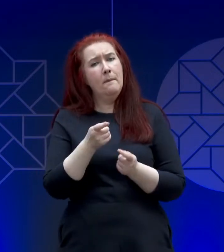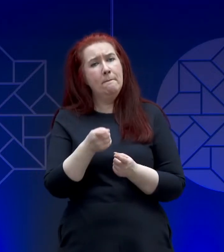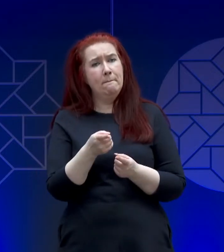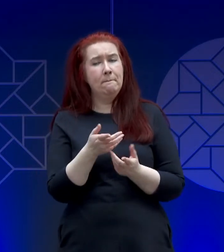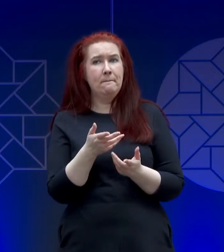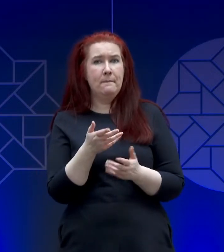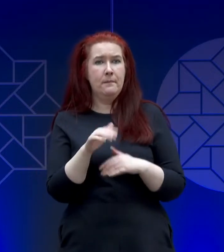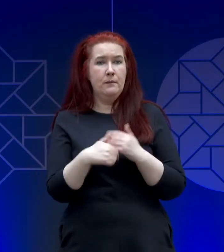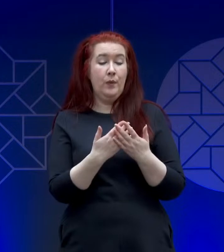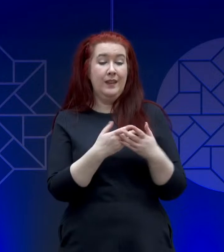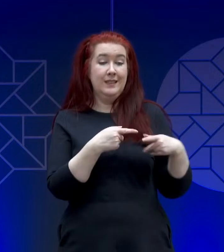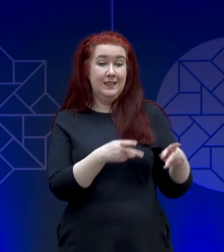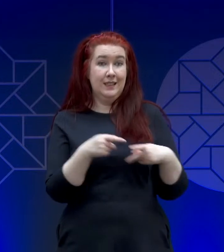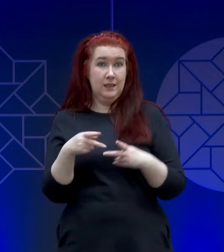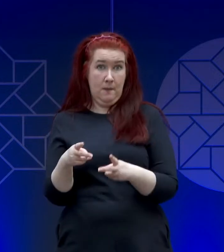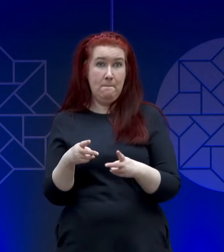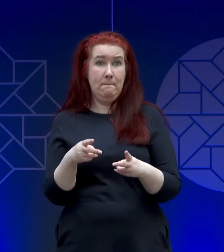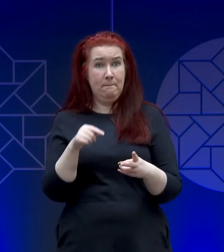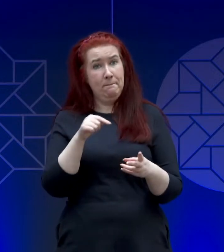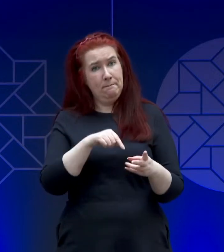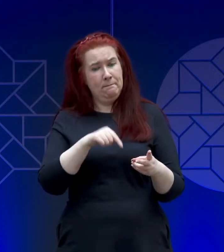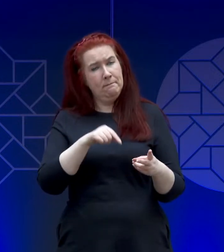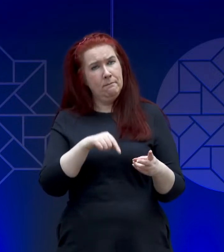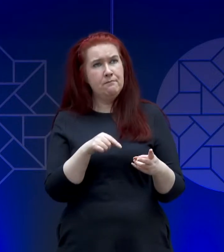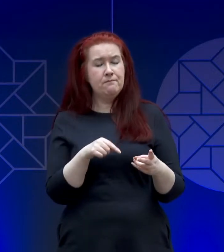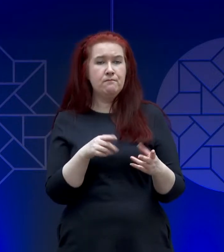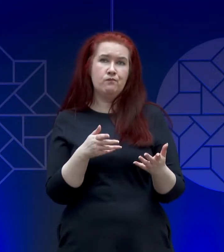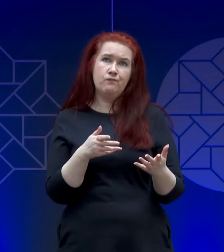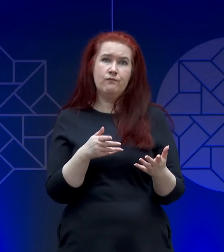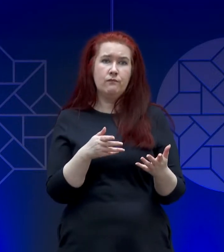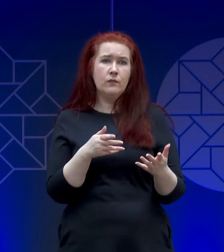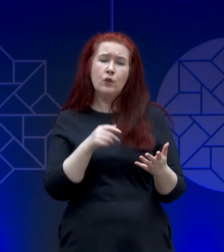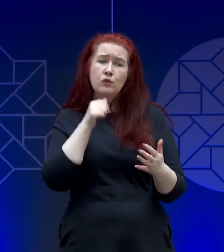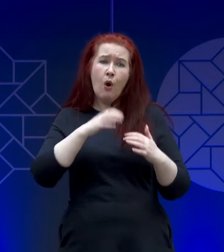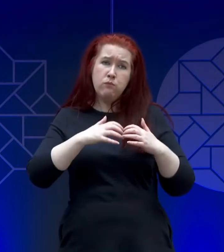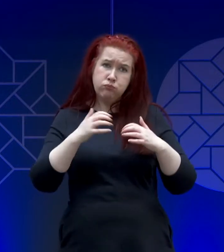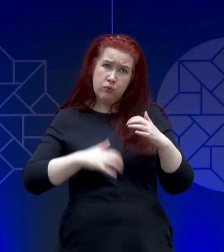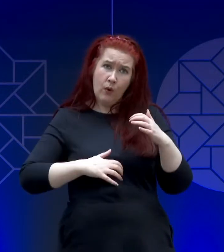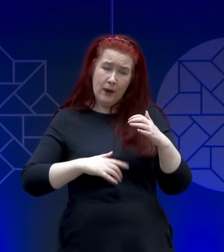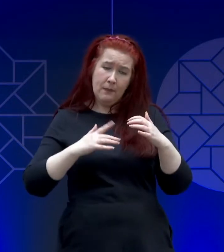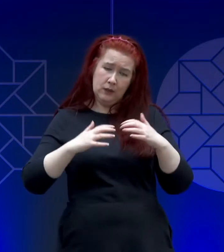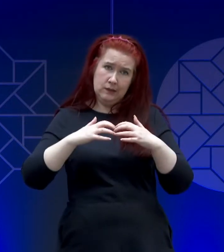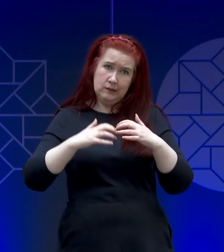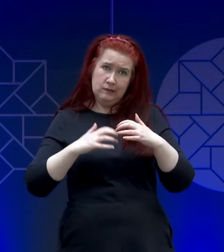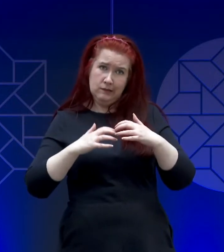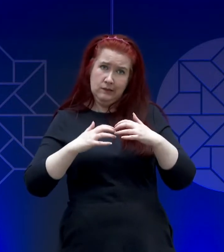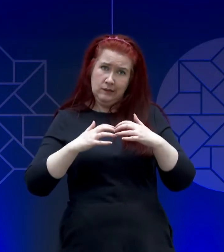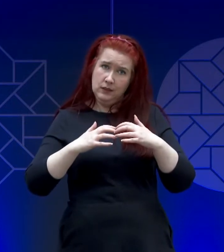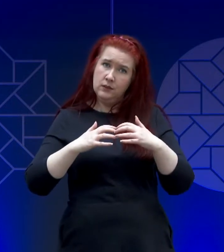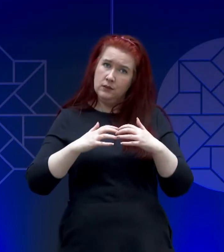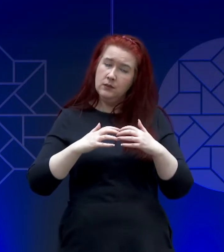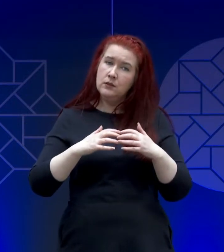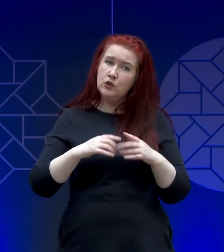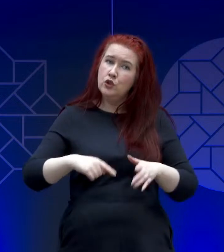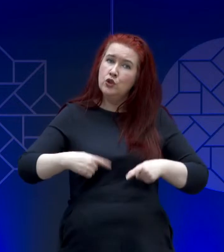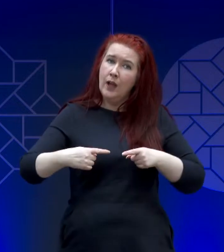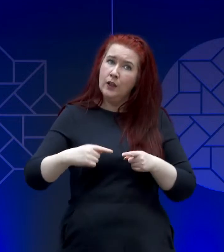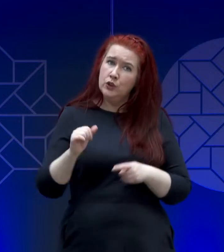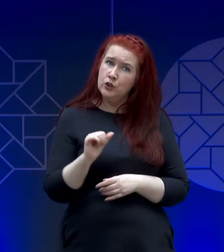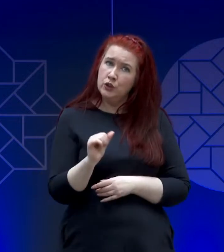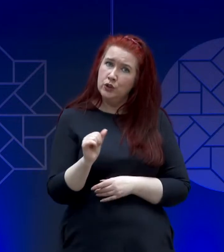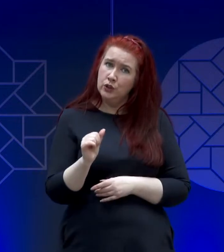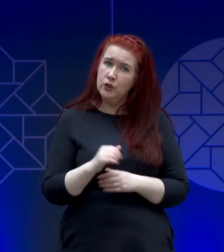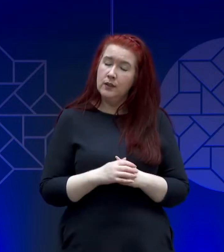the fact that the system is, it's not broken, it's challenged. I spend a lot of